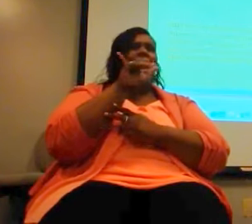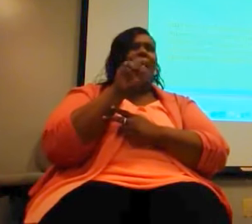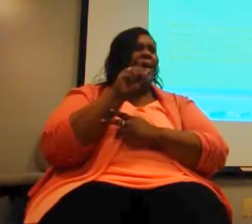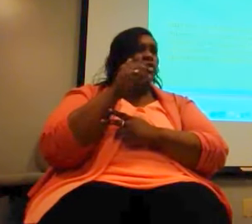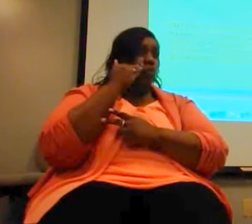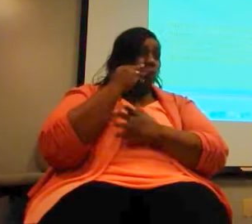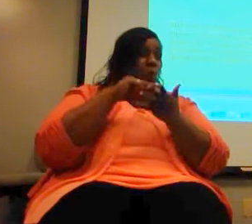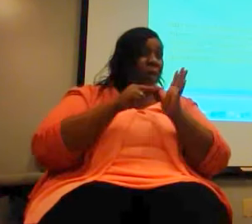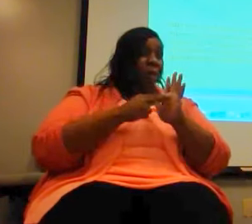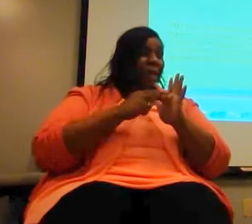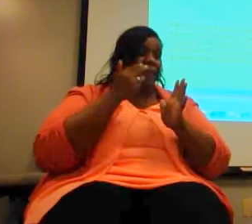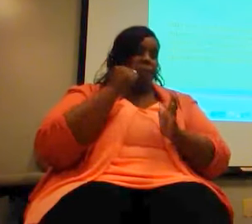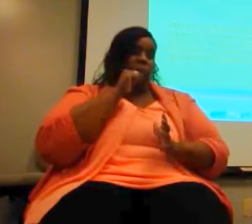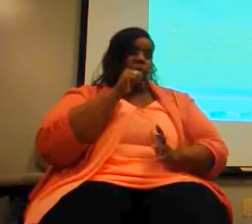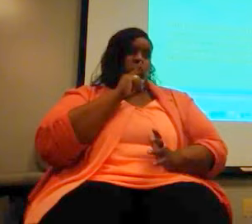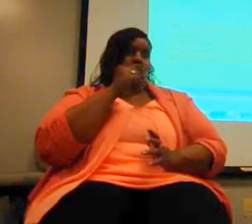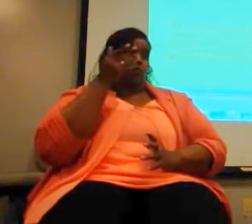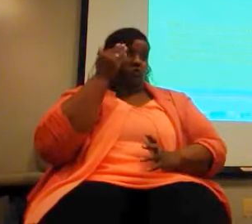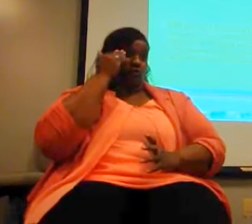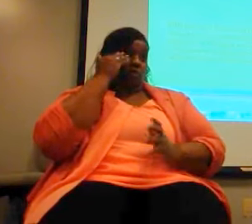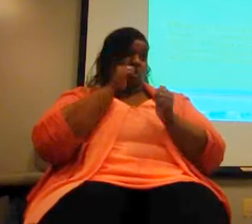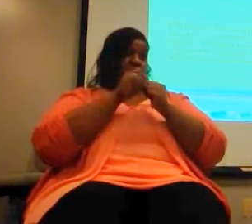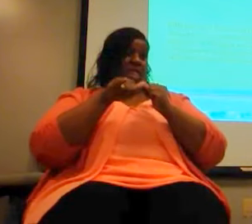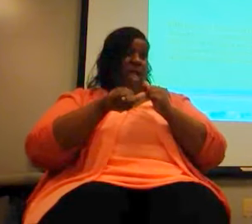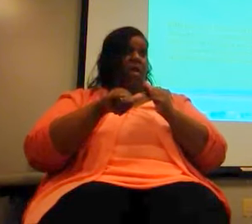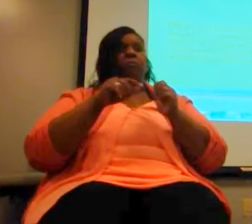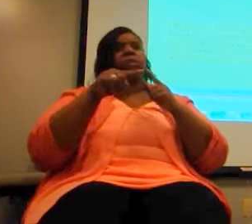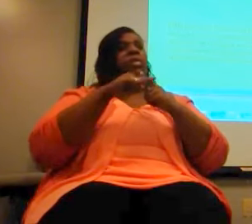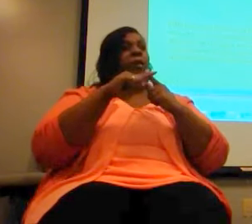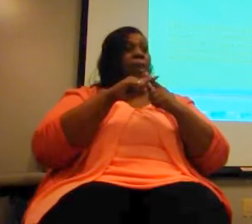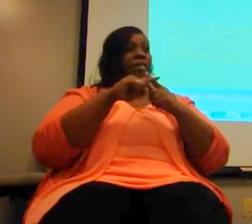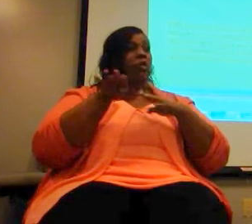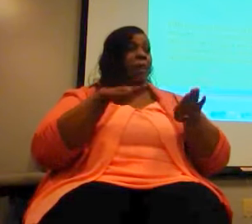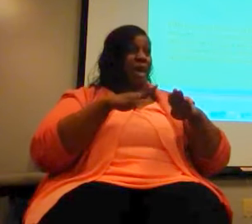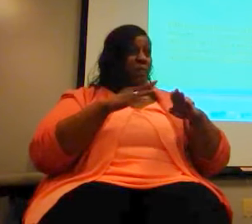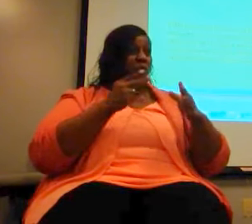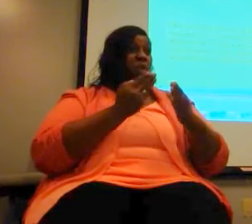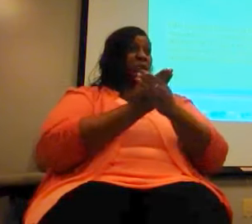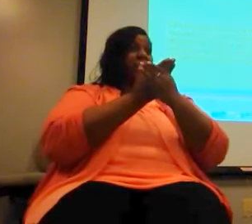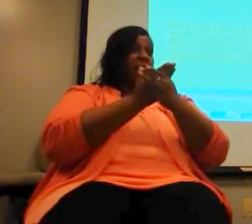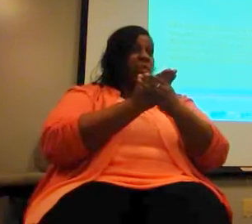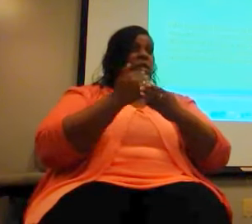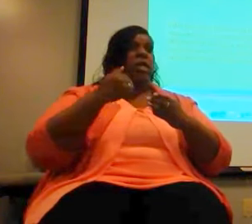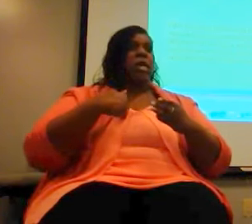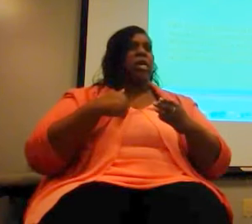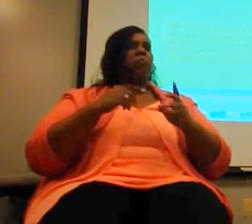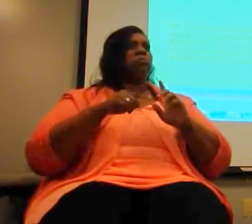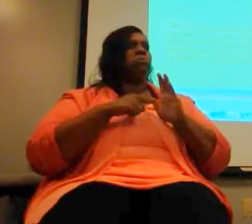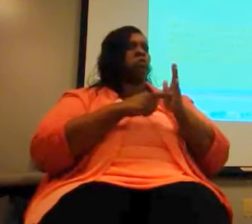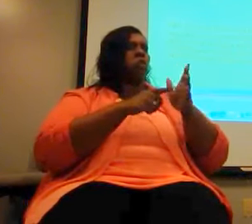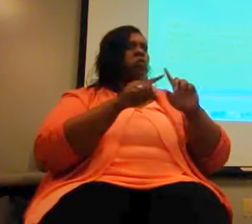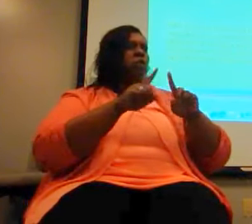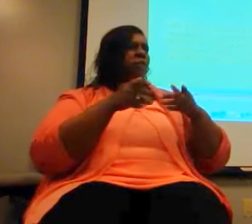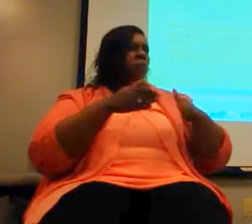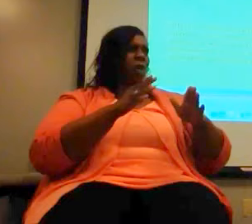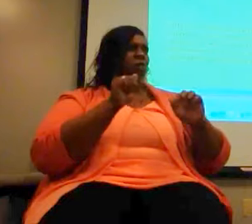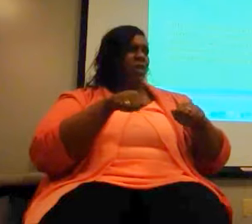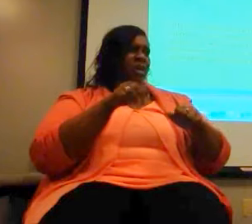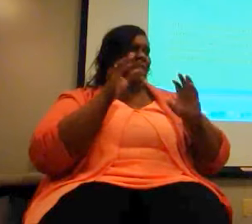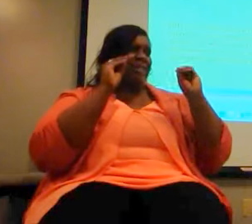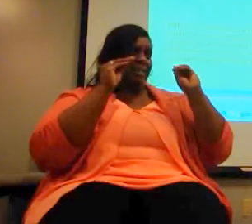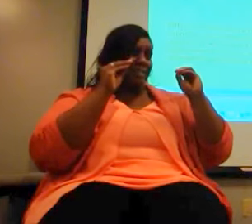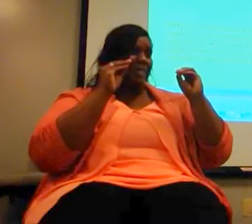with what it is or not, but it's Positive Behavioral Interventions and Supports. It uses instructional methods to teach, and this